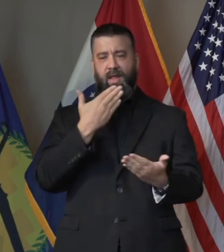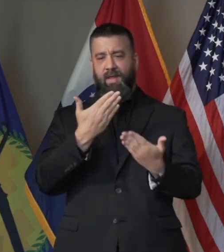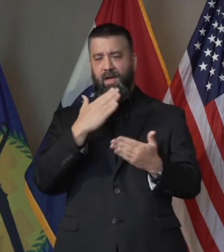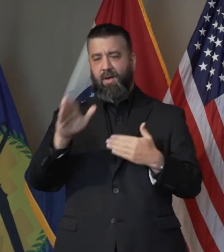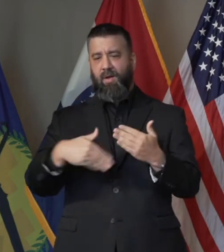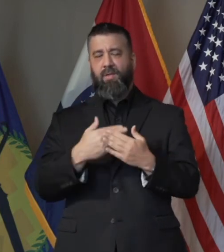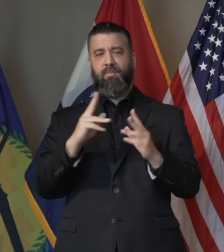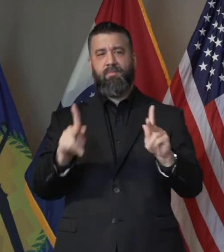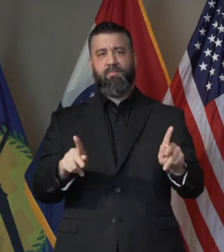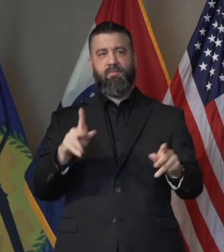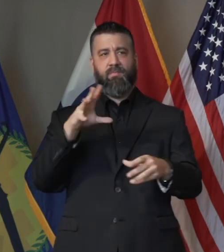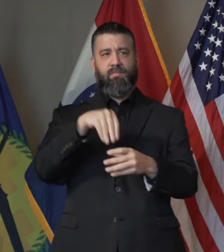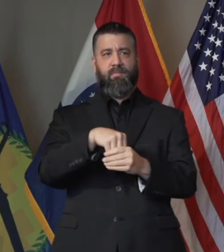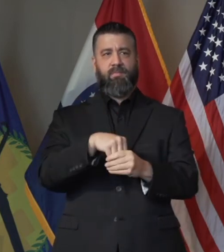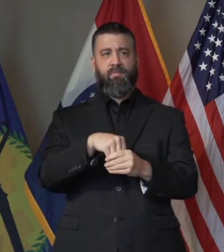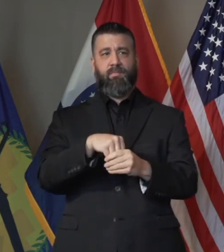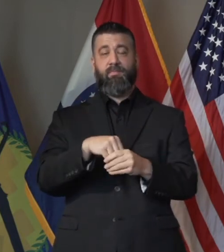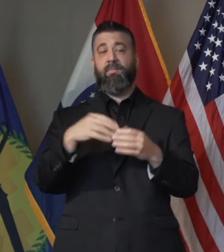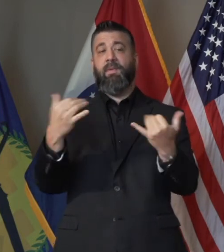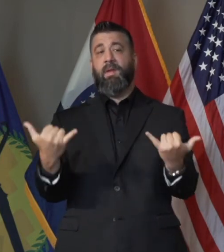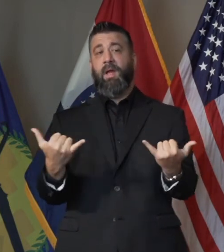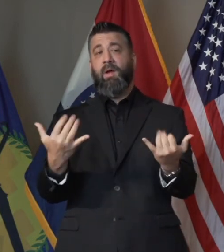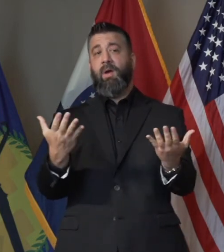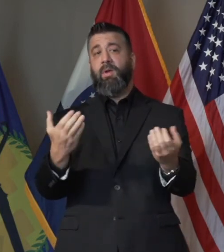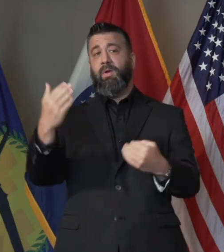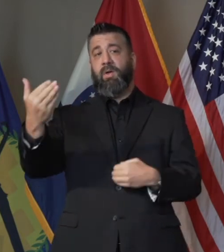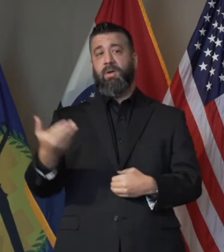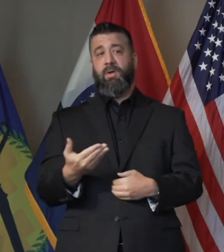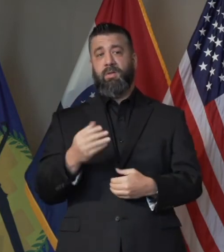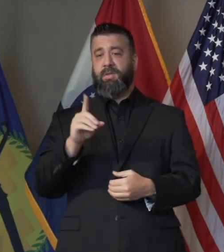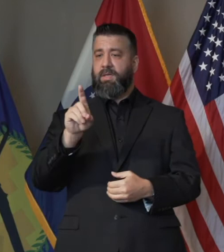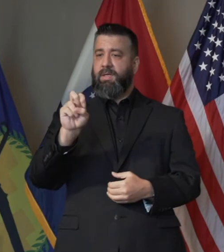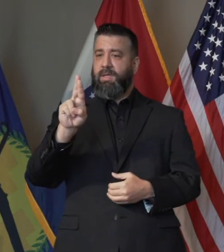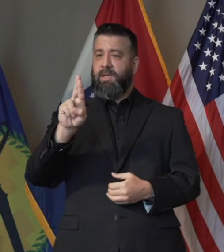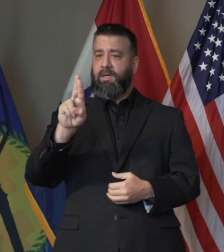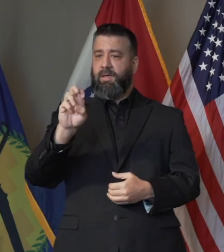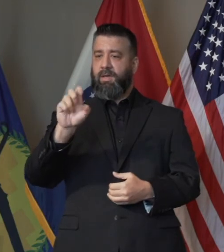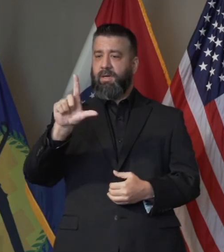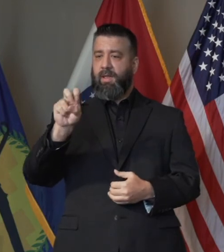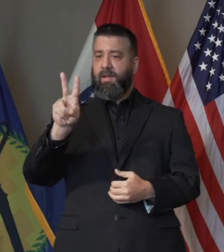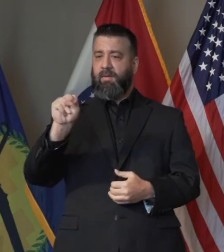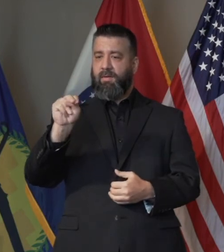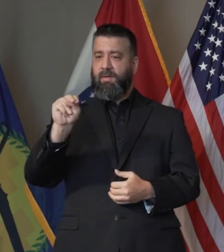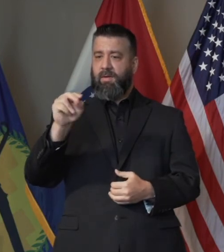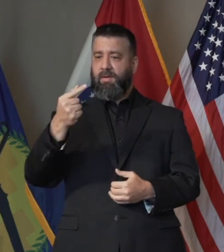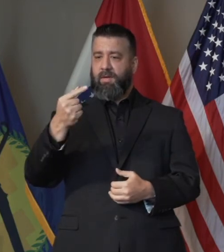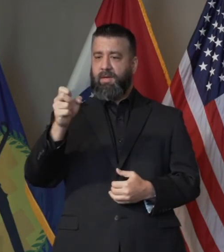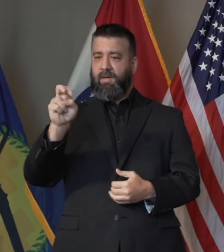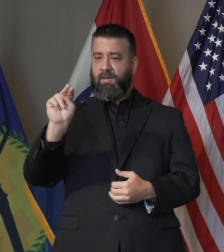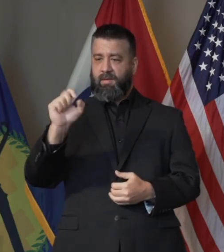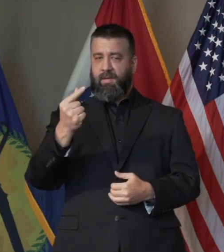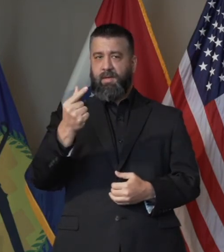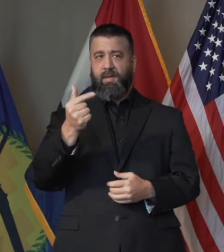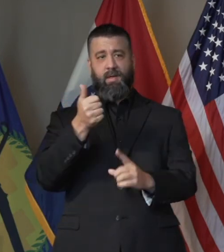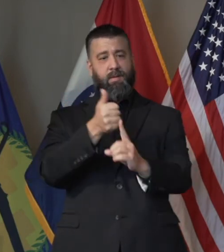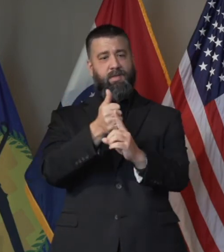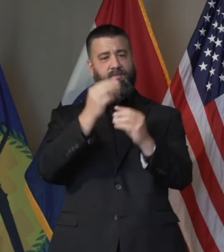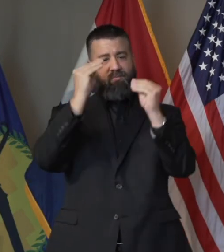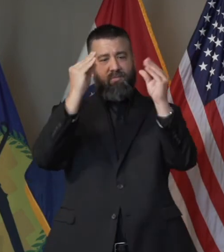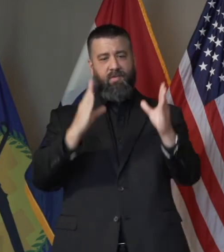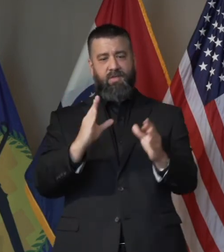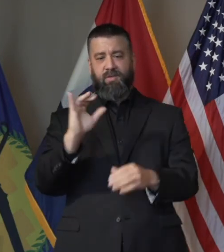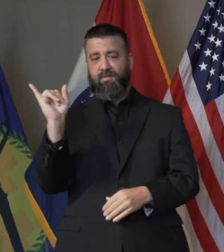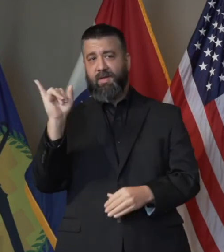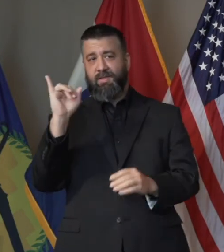this effort. Now I'd like to introduce to you Dr. Elvin Gang, a professor in the Division of Infectious Diseases at Washington